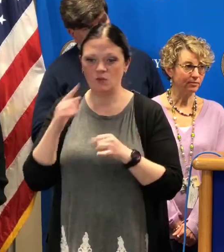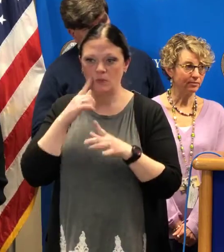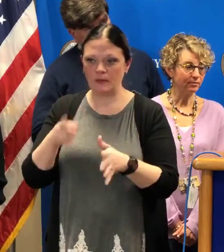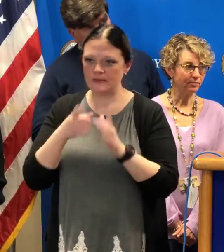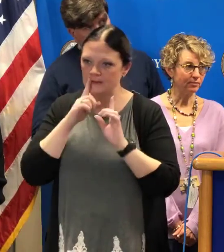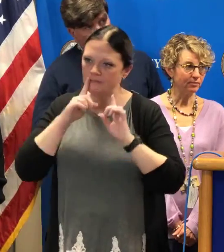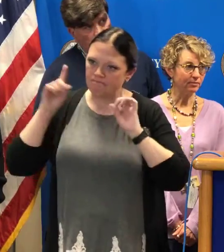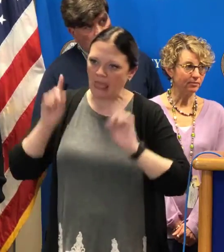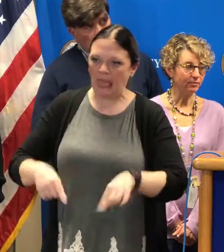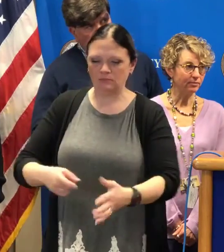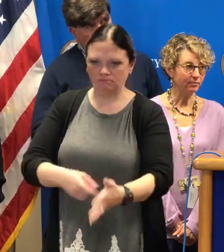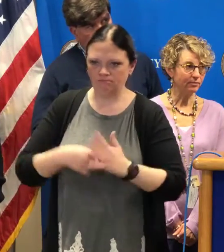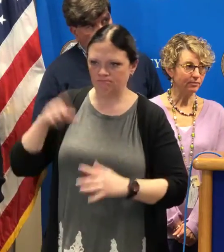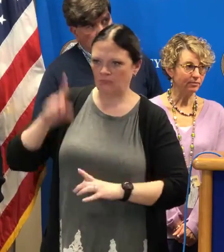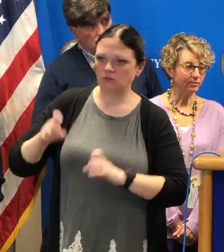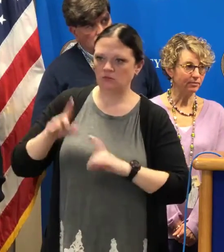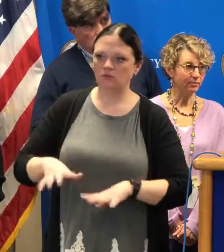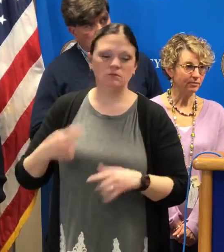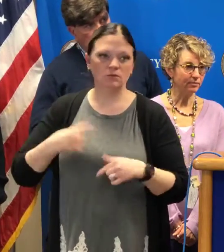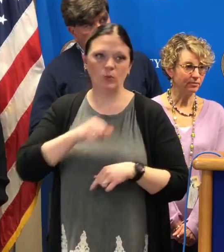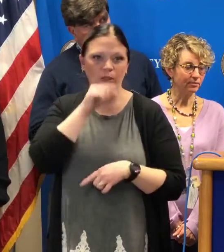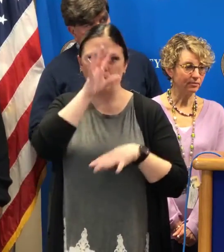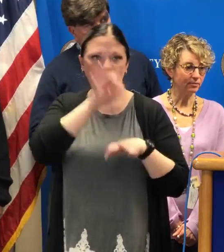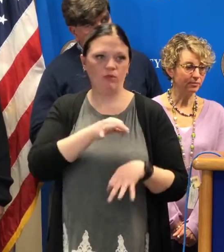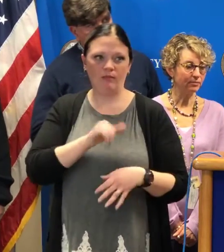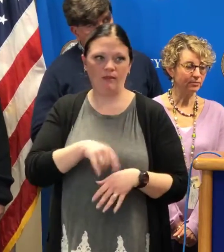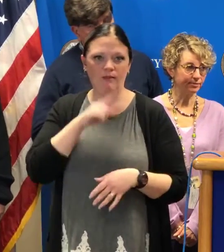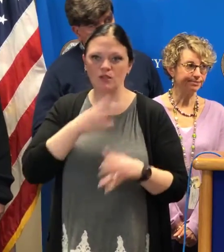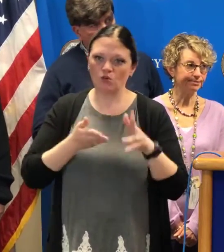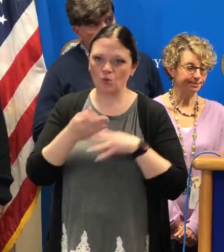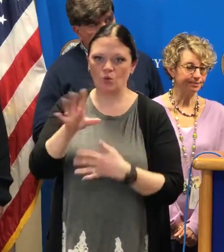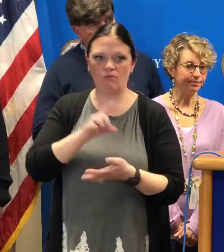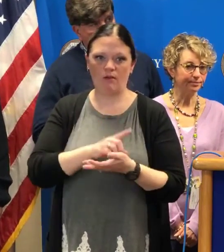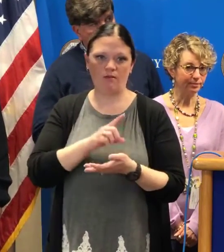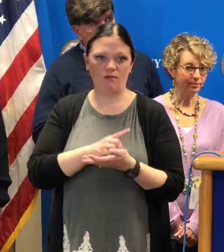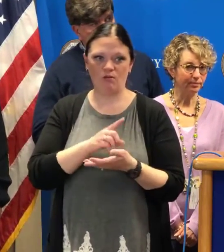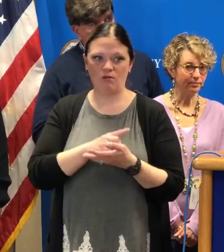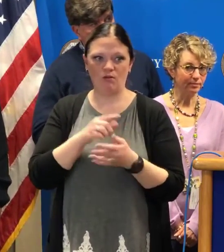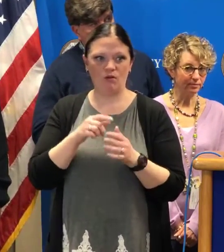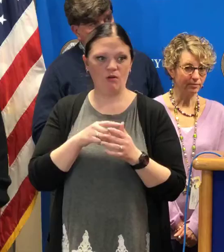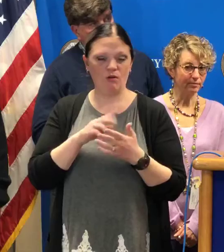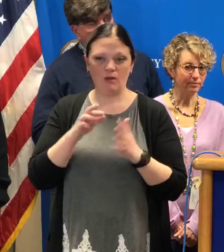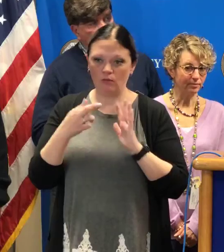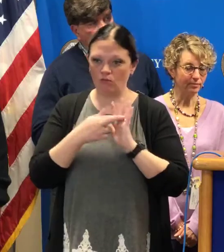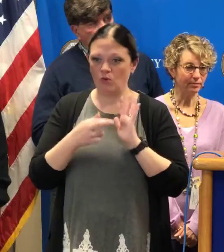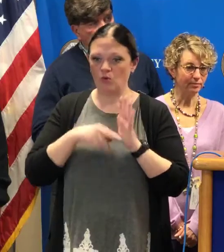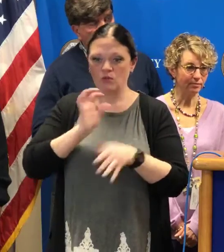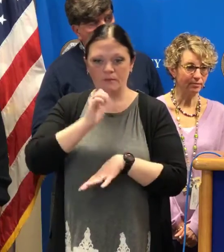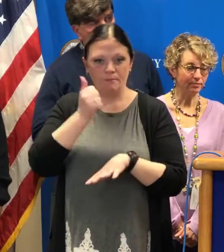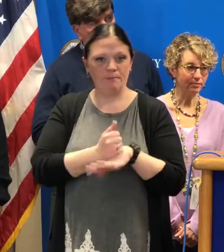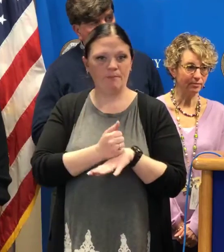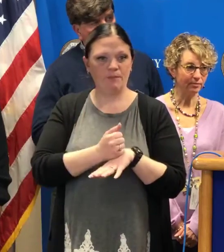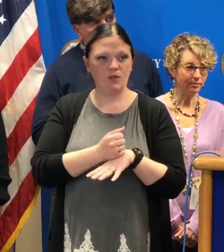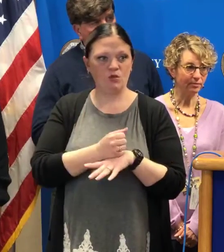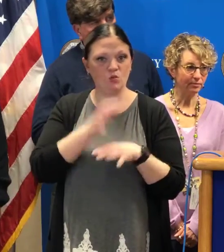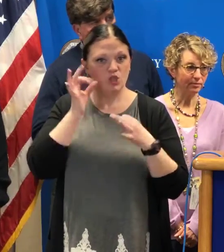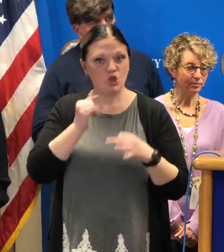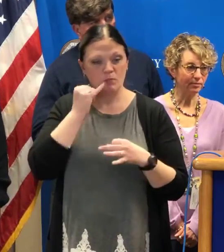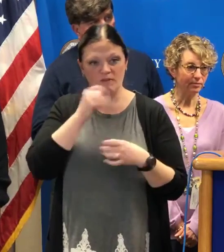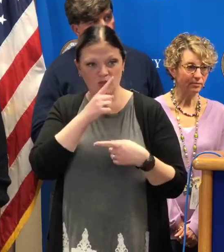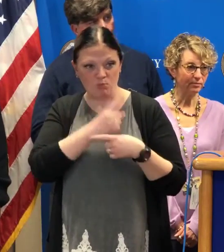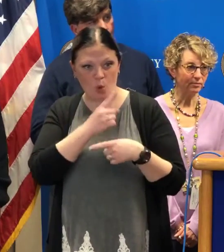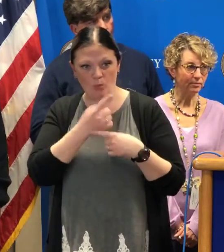tested. We don't make that determination. You have to go through your doctor, and then protocols are put in place to determine if it is appropriate for you to be